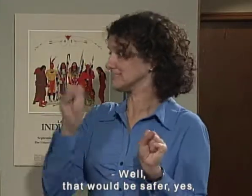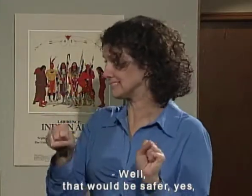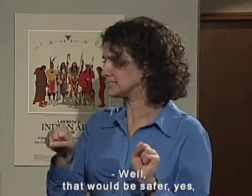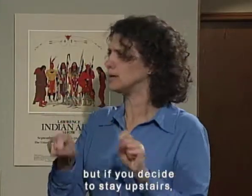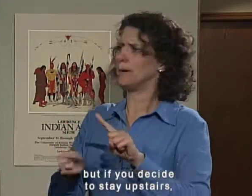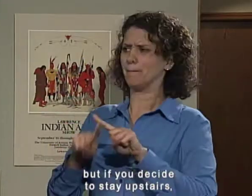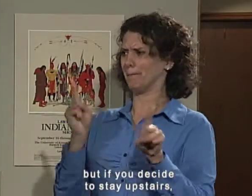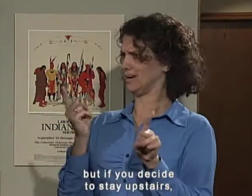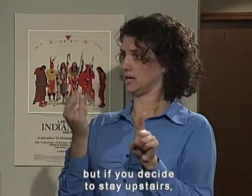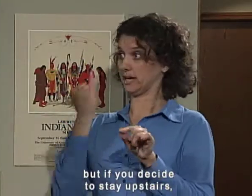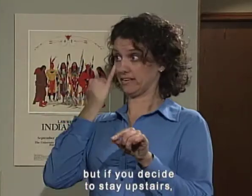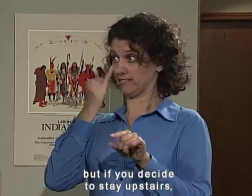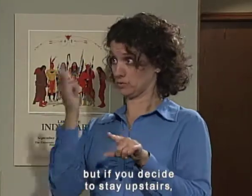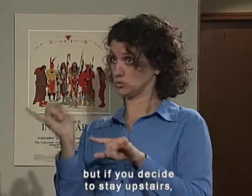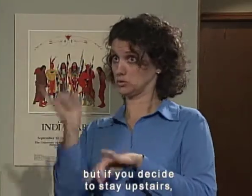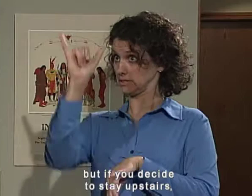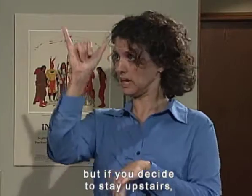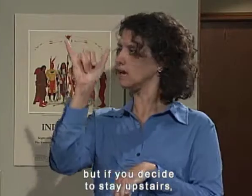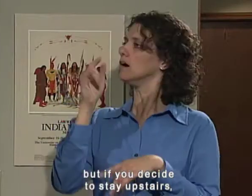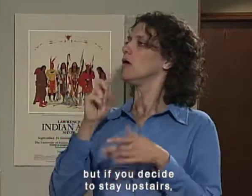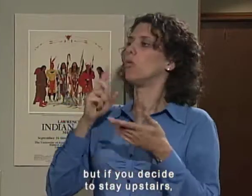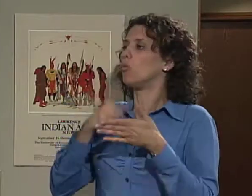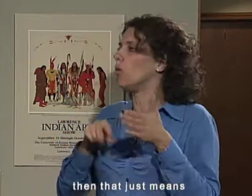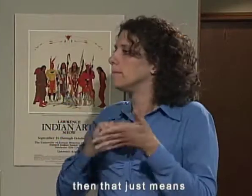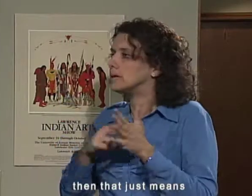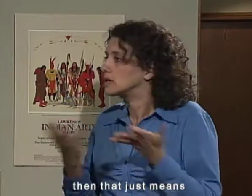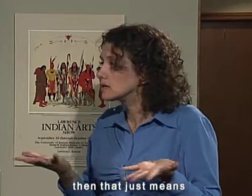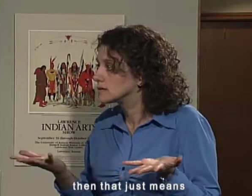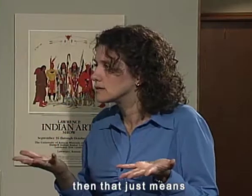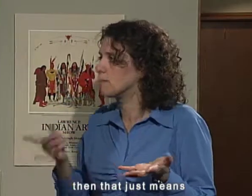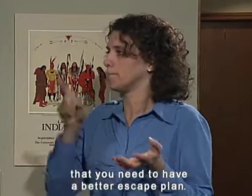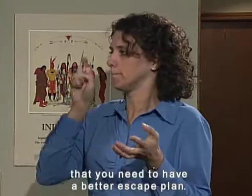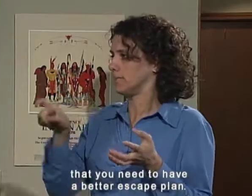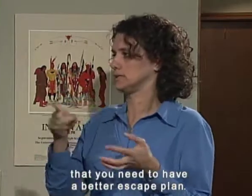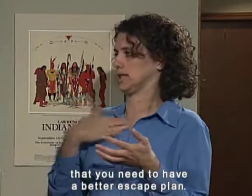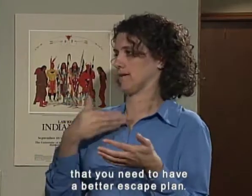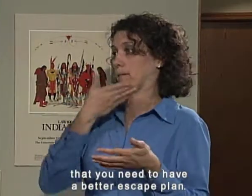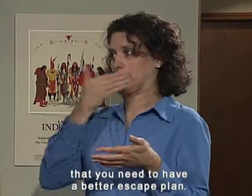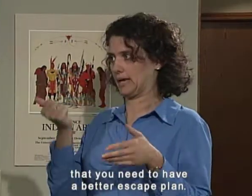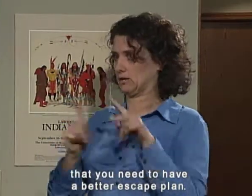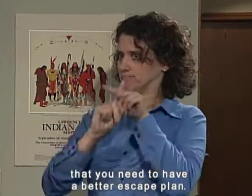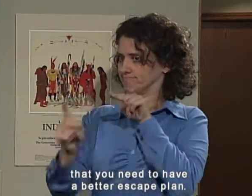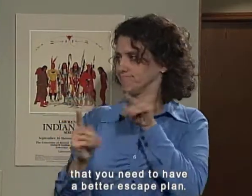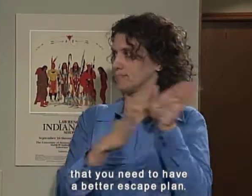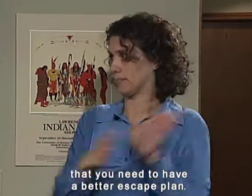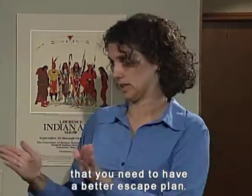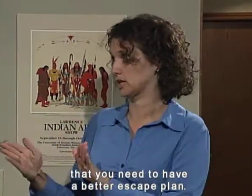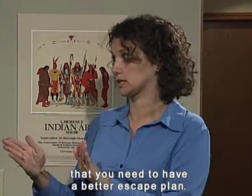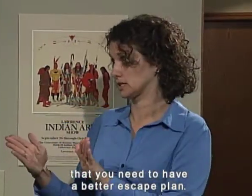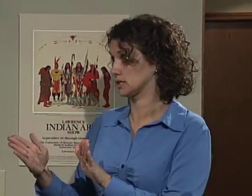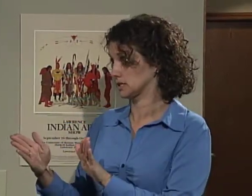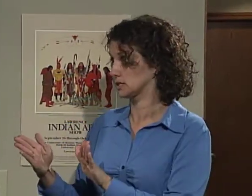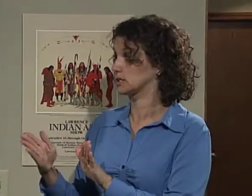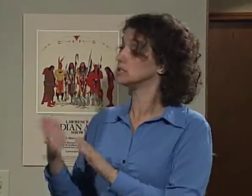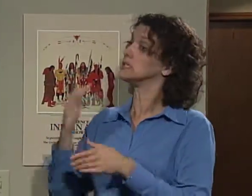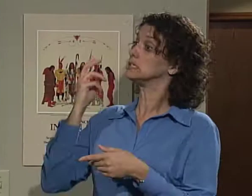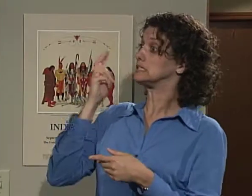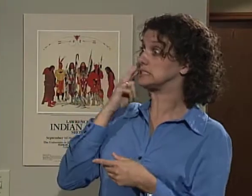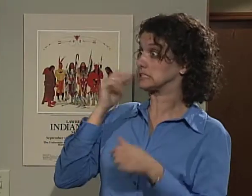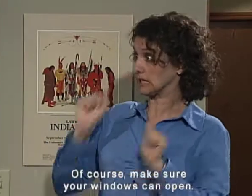yes, but if you decide to stay upstairs, then that just means that you need to have a better escape plan. Of